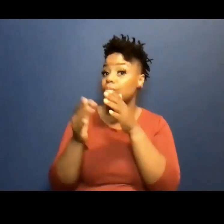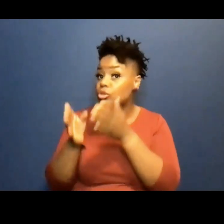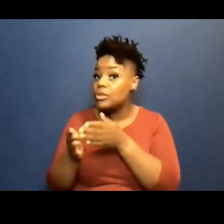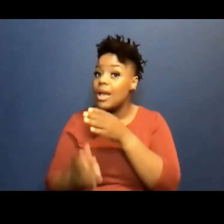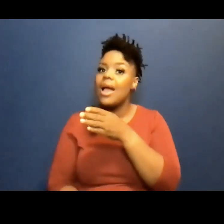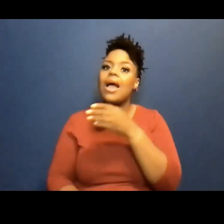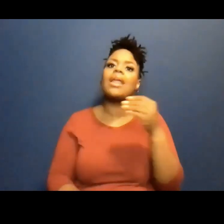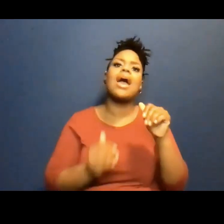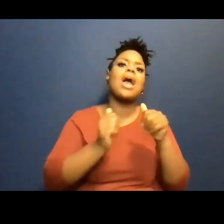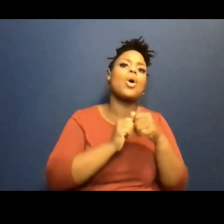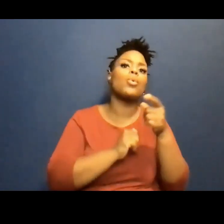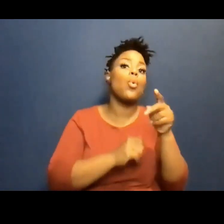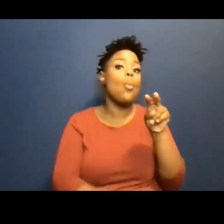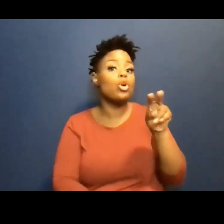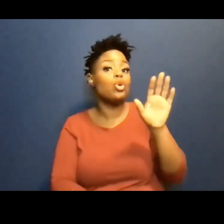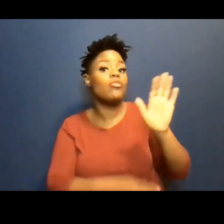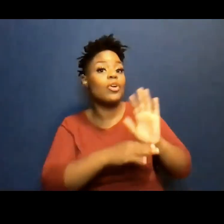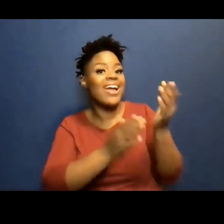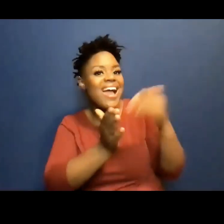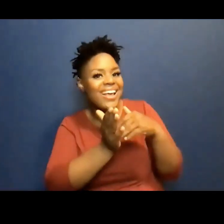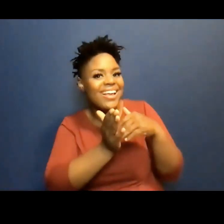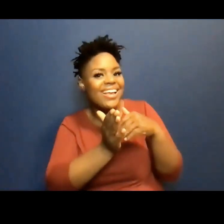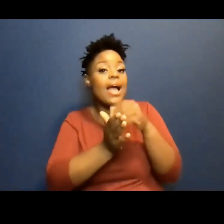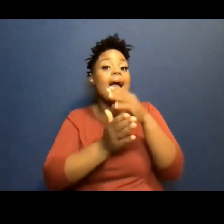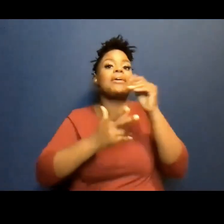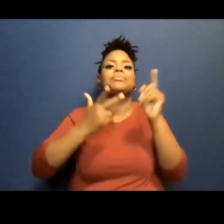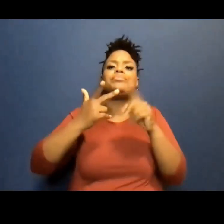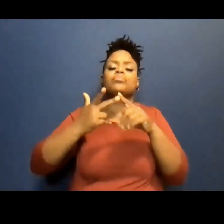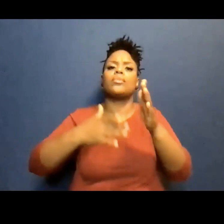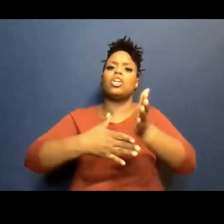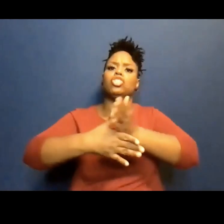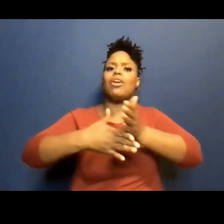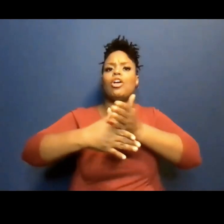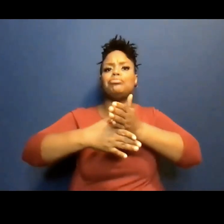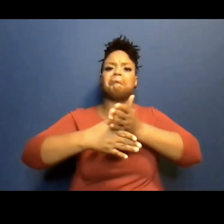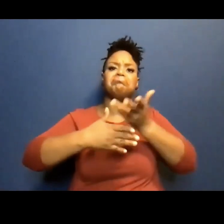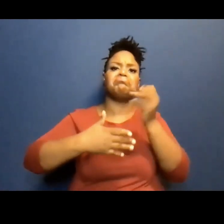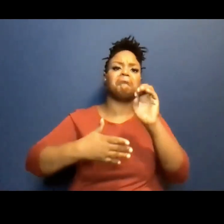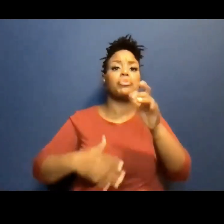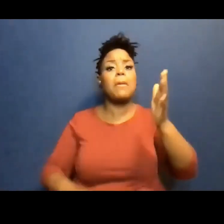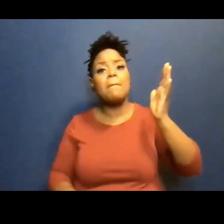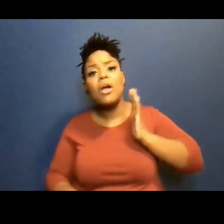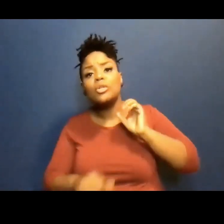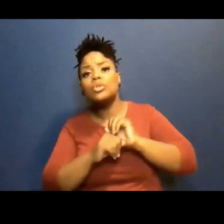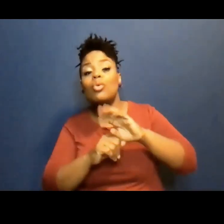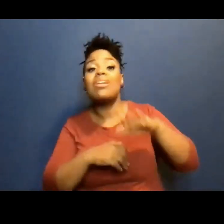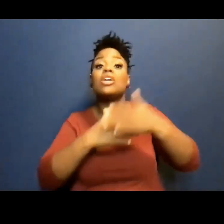else you'd like to share with us, whether it's a past work or even a little bit about your next piece, that's what I want. I want